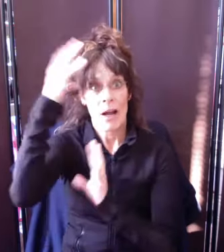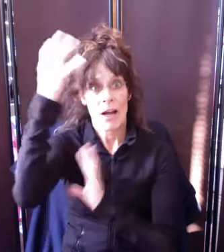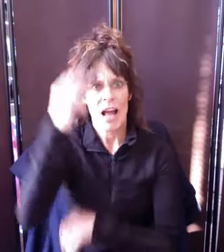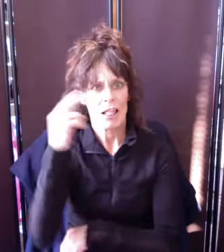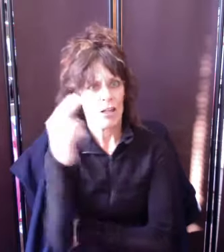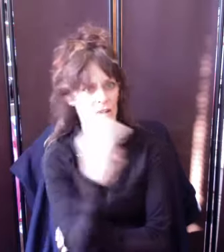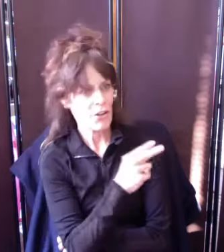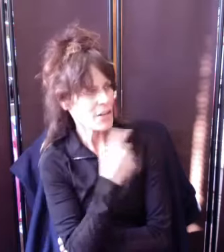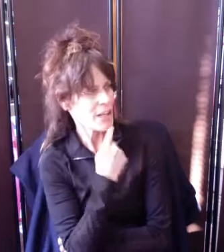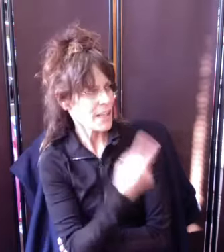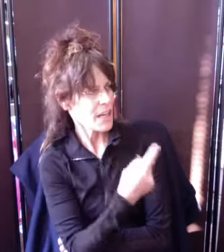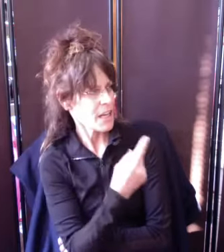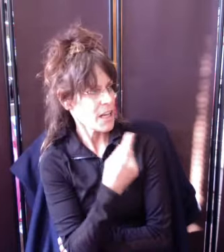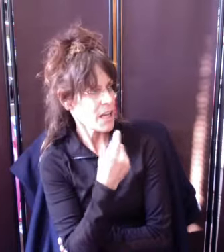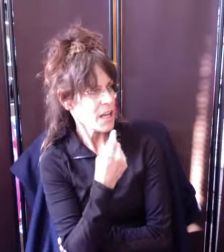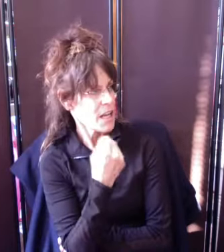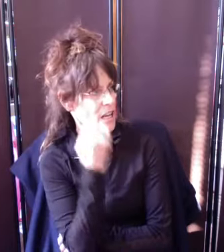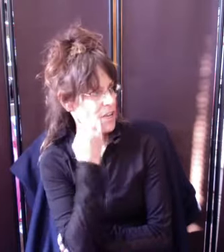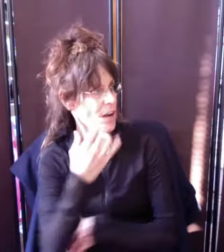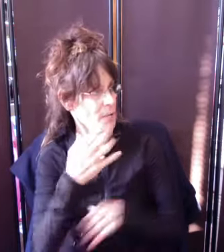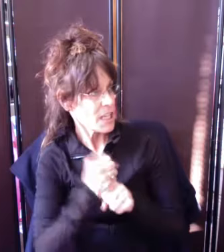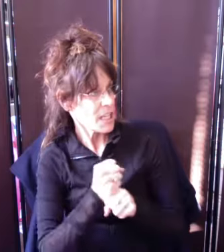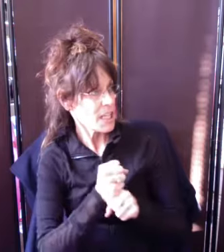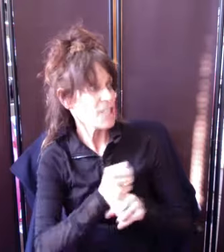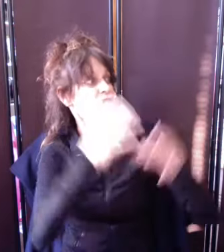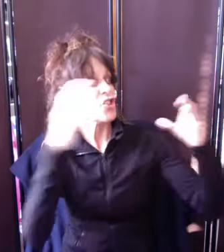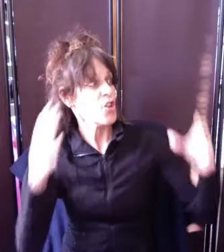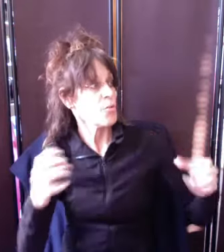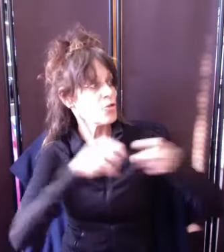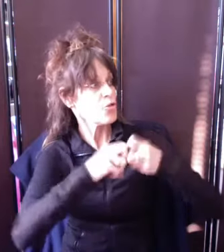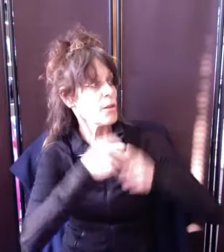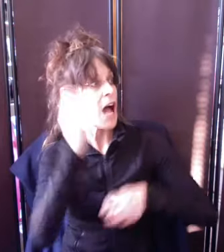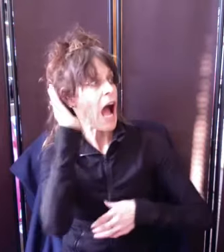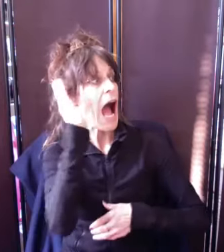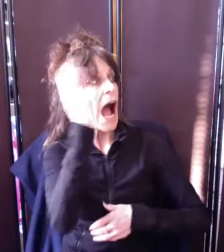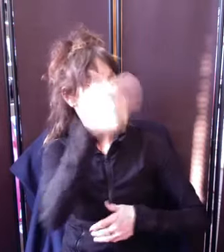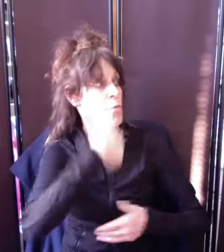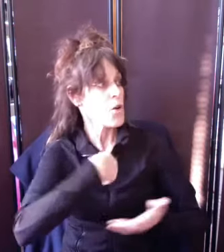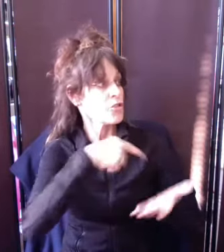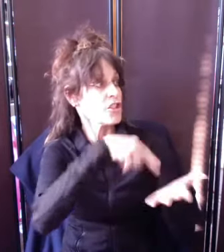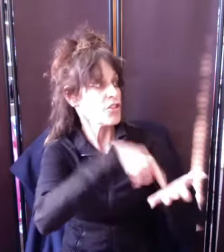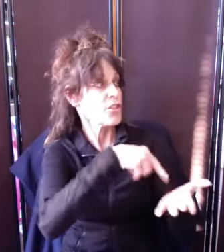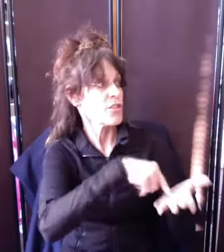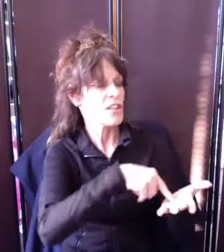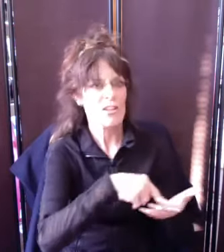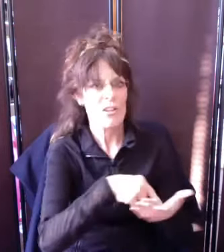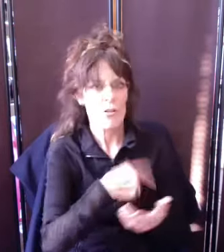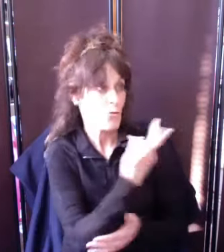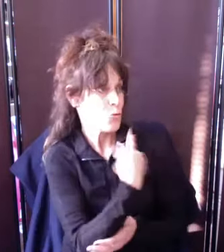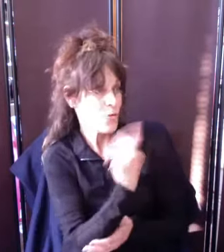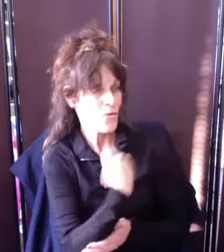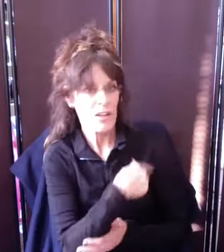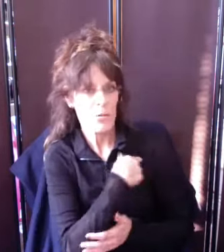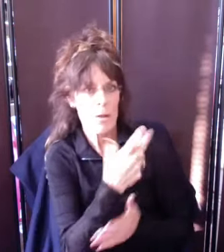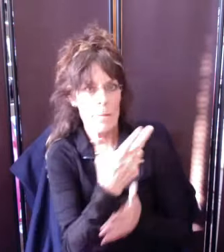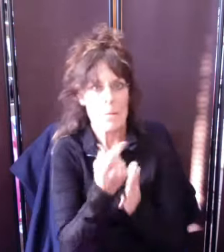if I'm going to be in this much trouble, I'm going to deserve it. So I talked her into taking me back to her grandparents' house.